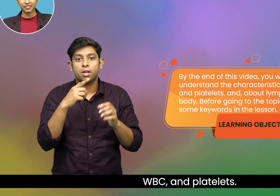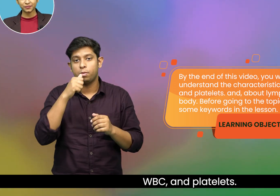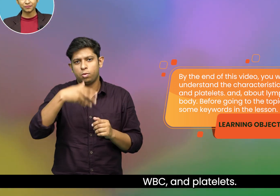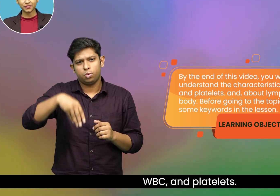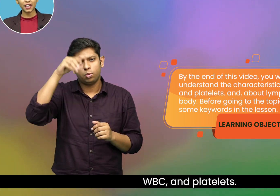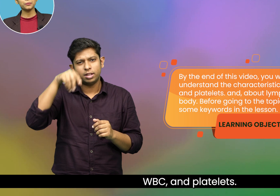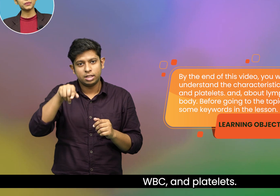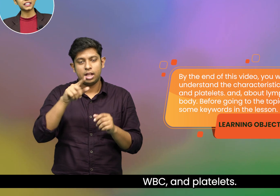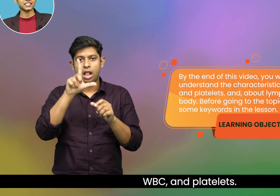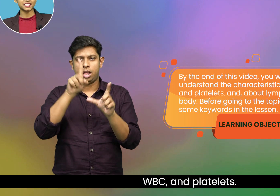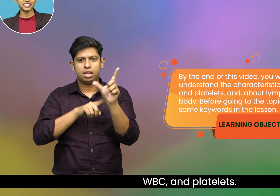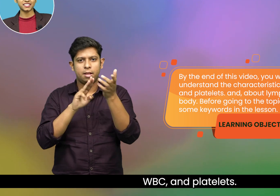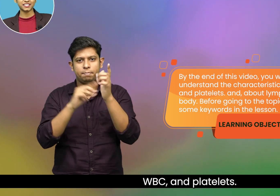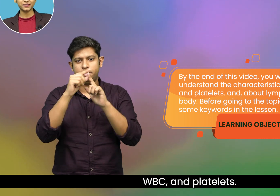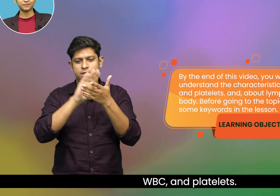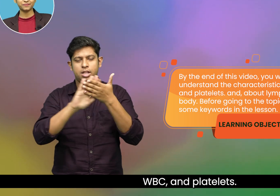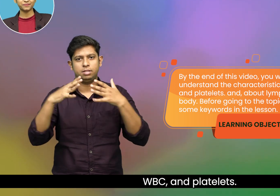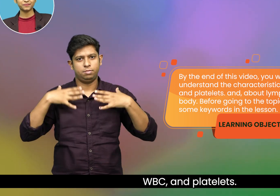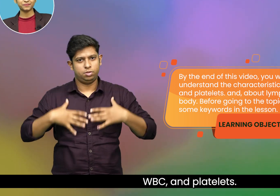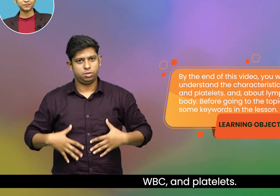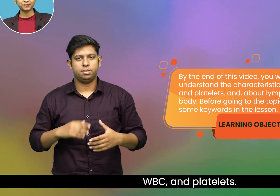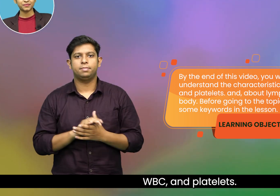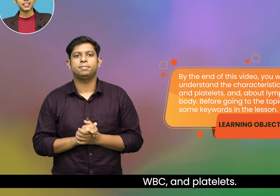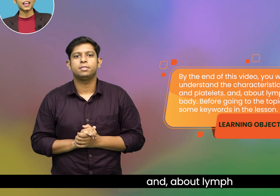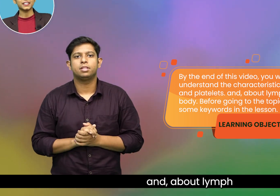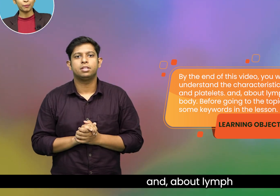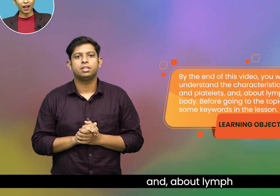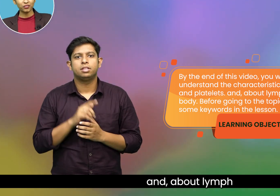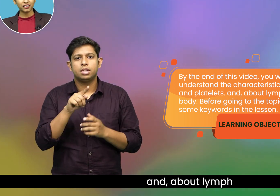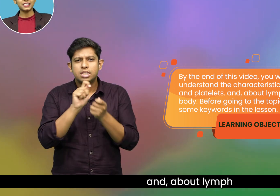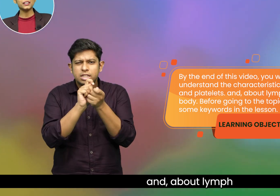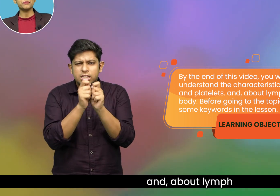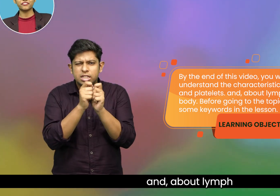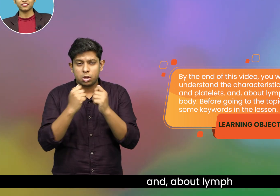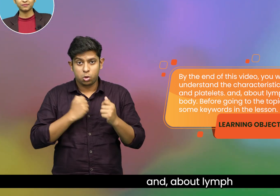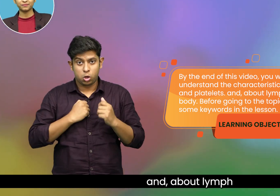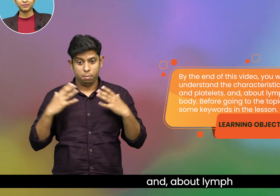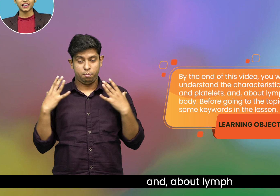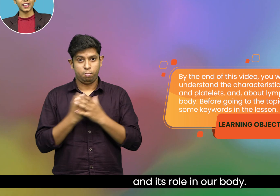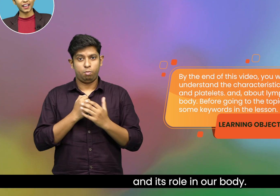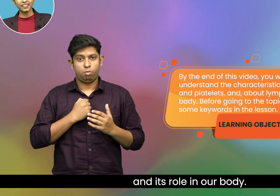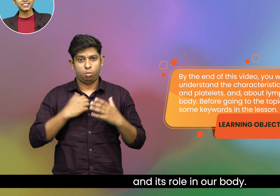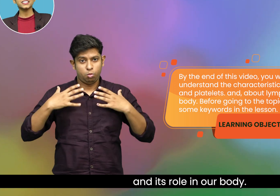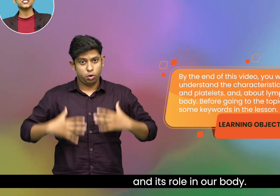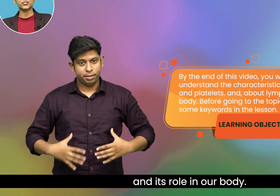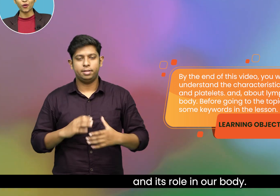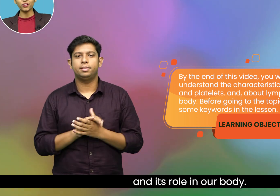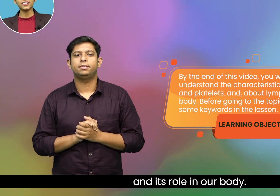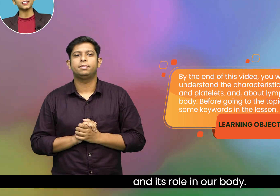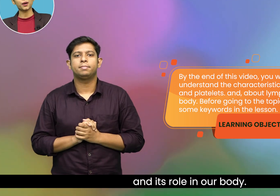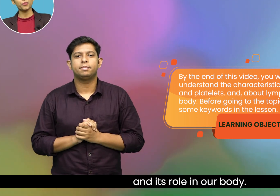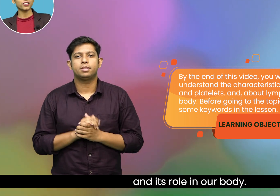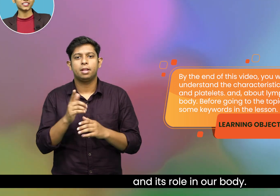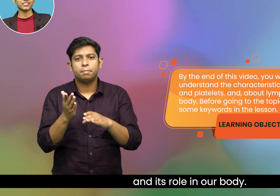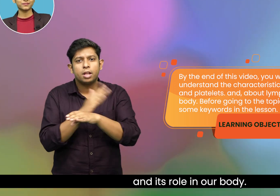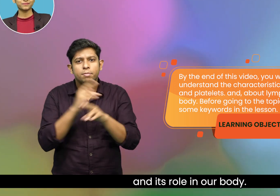WBC and platelets, and about lymph and its role